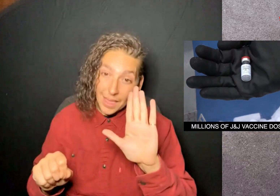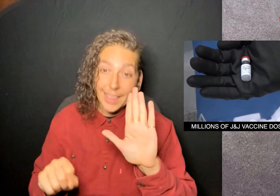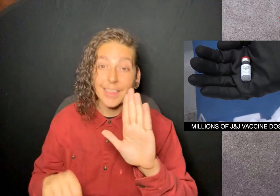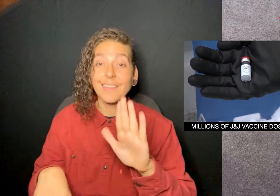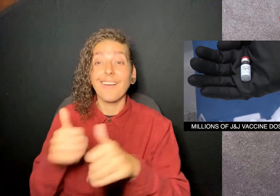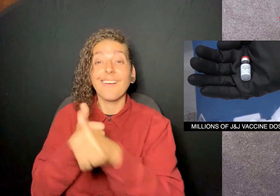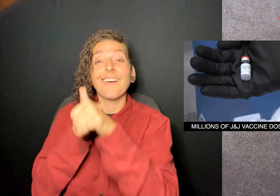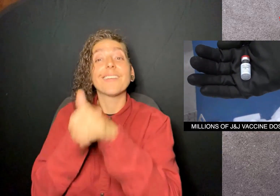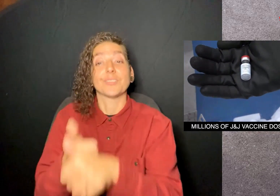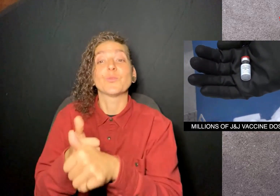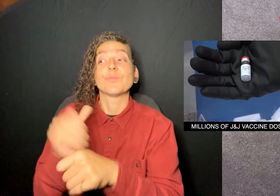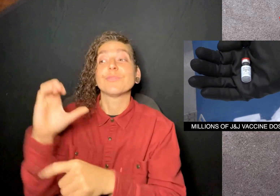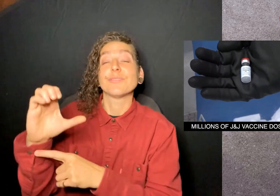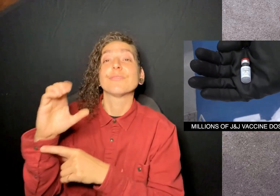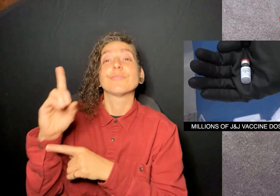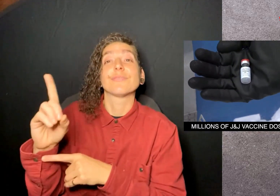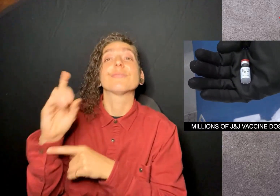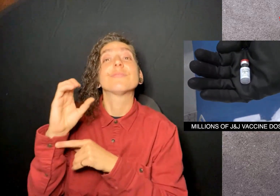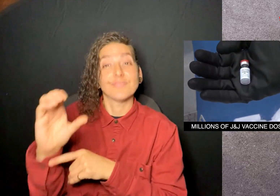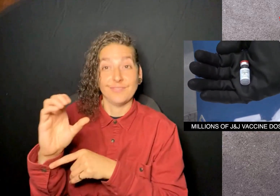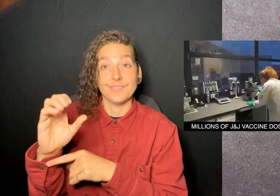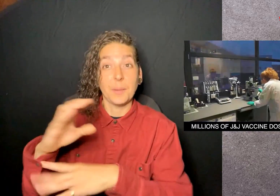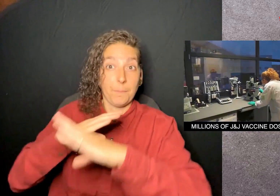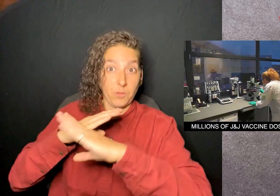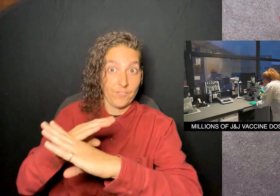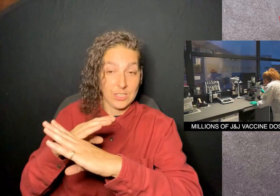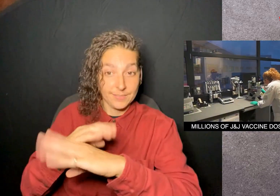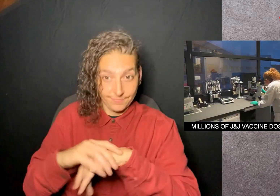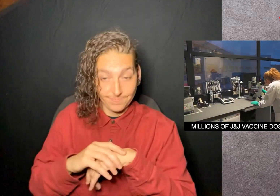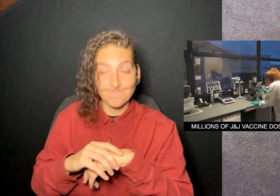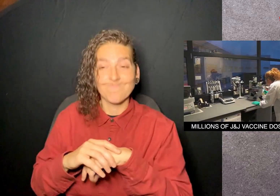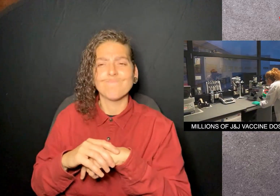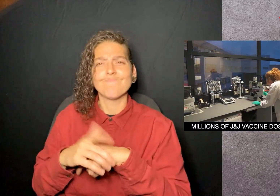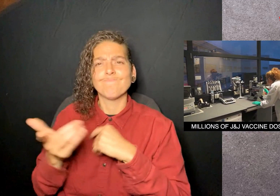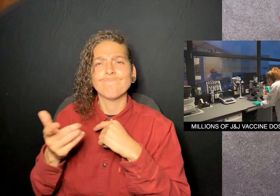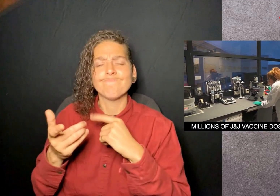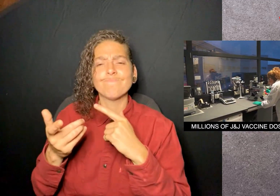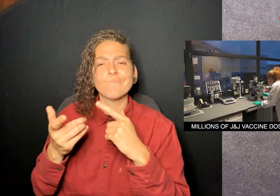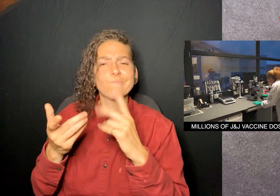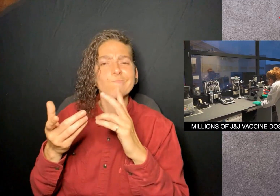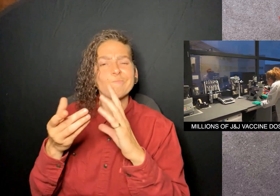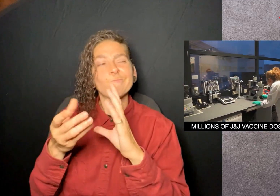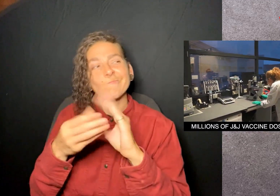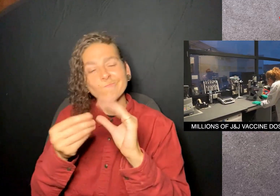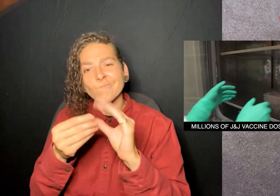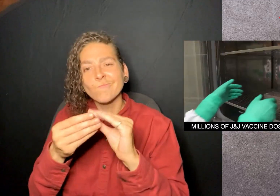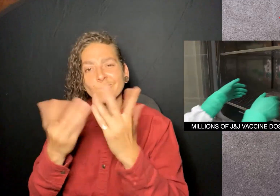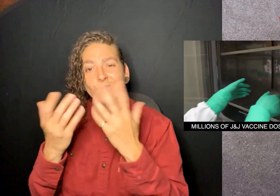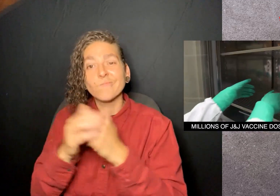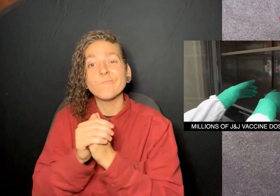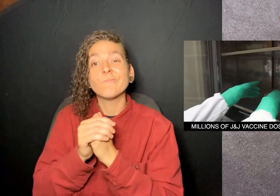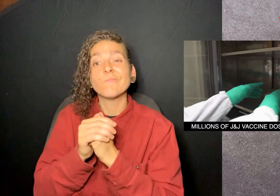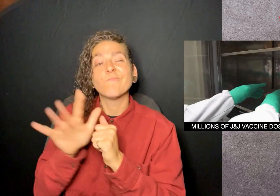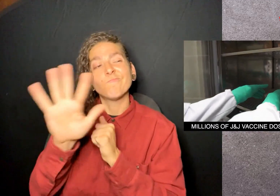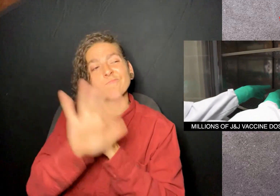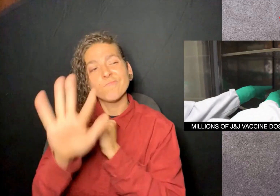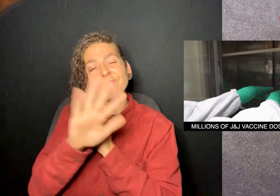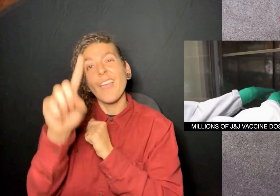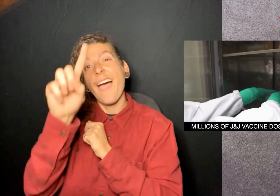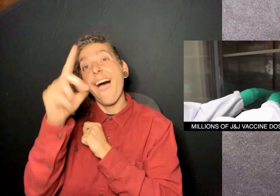the U.S. But according to the Centers for Disease Control and Prevention, nearly half